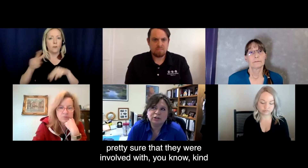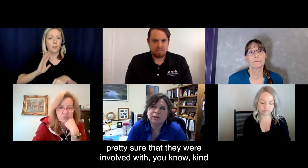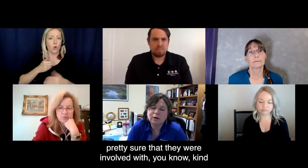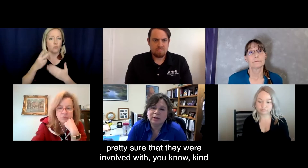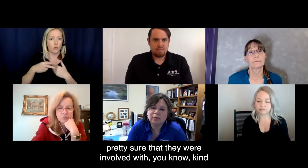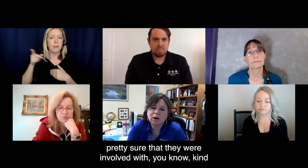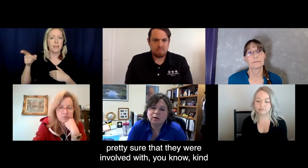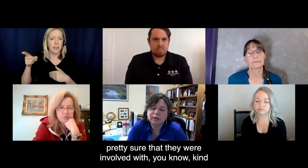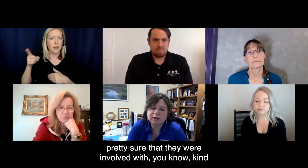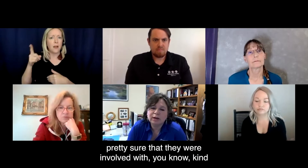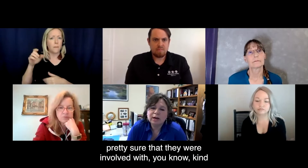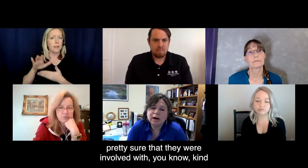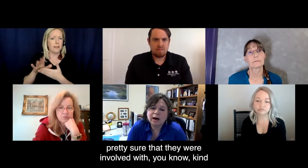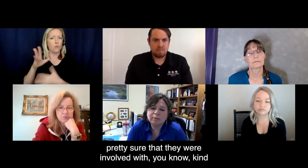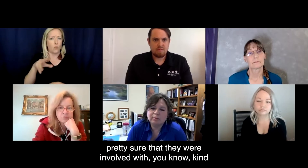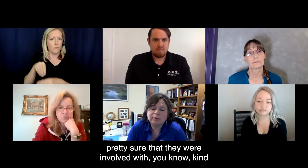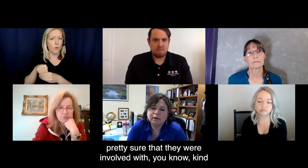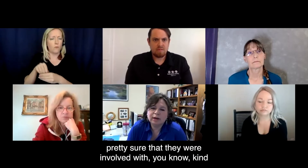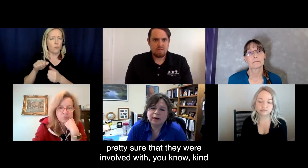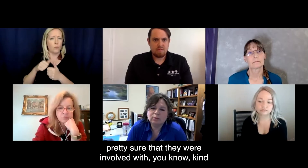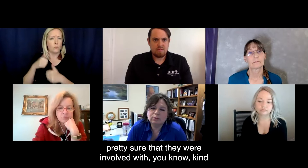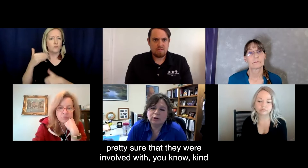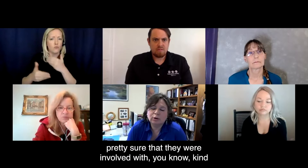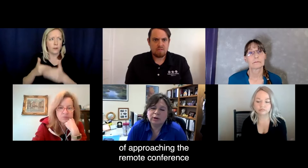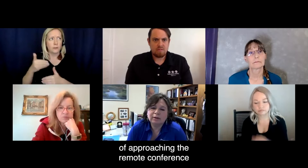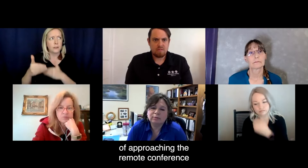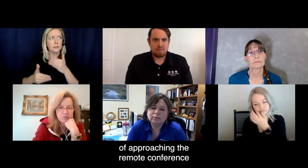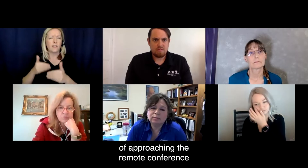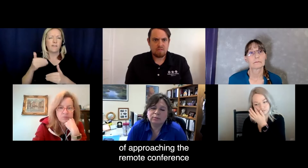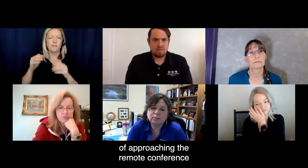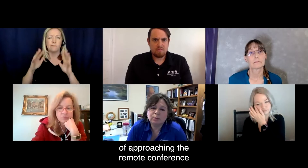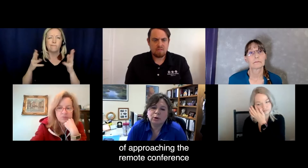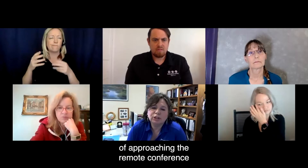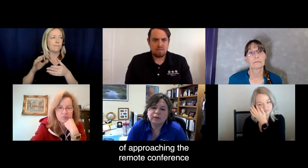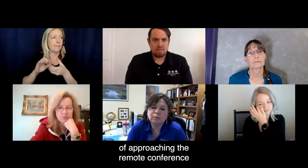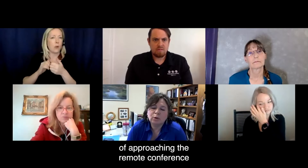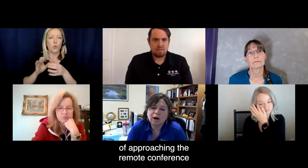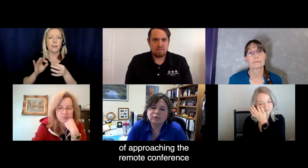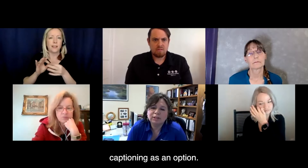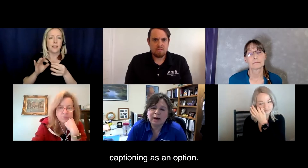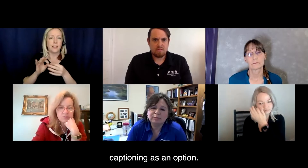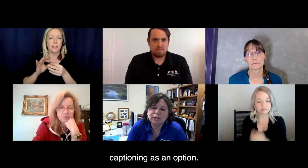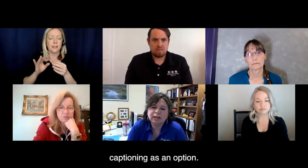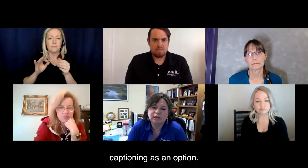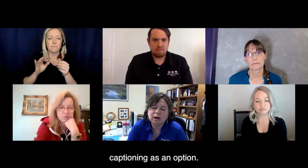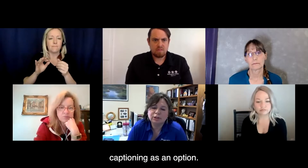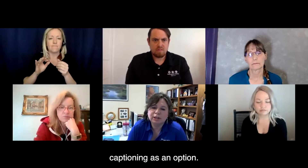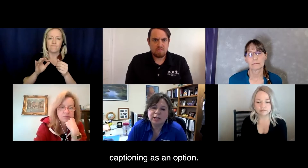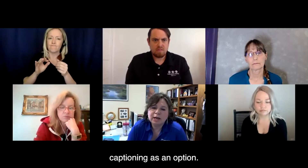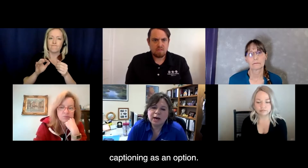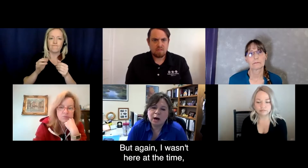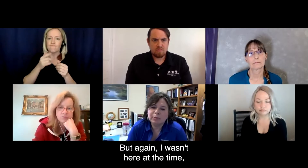sure that they were involved with, you know, kind of approaching the remote conference captioning as an